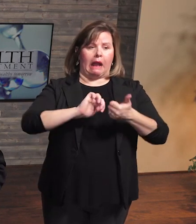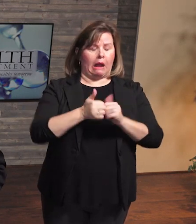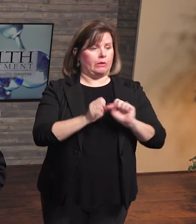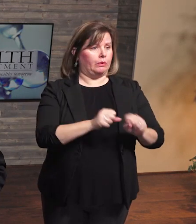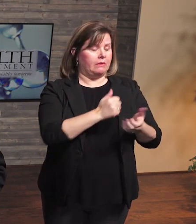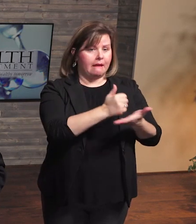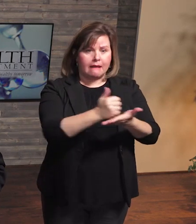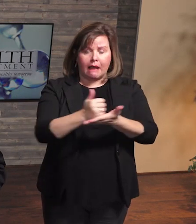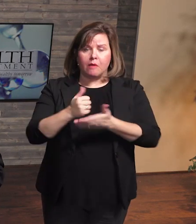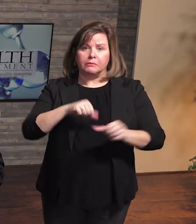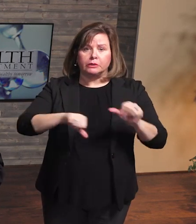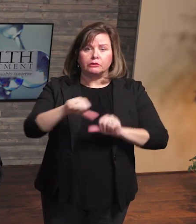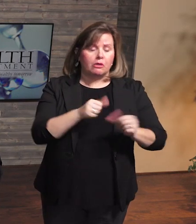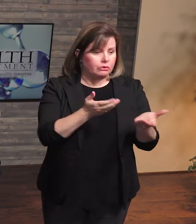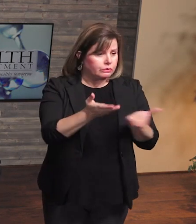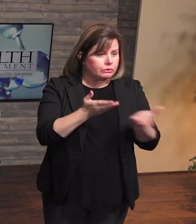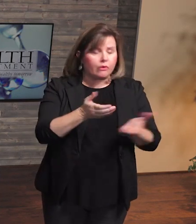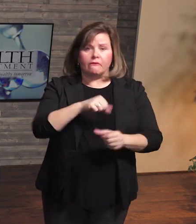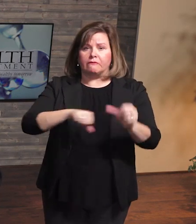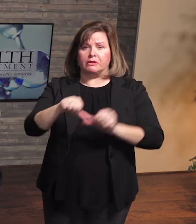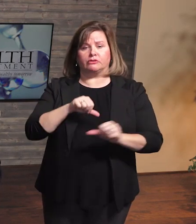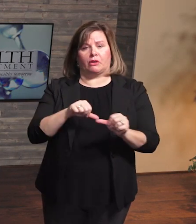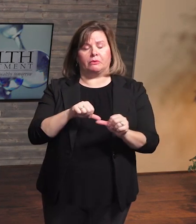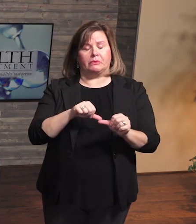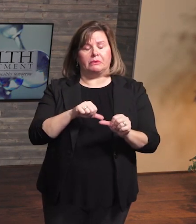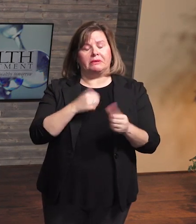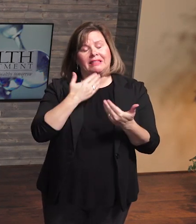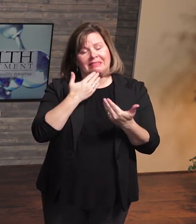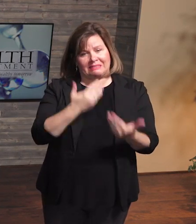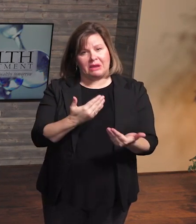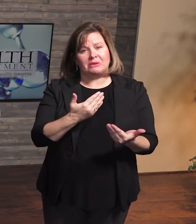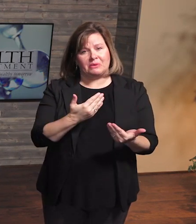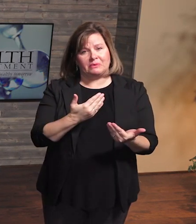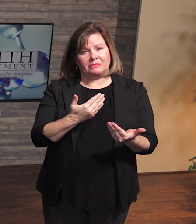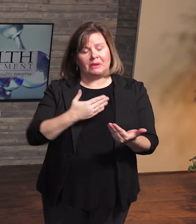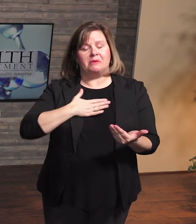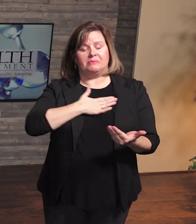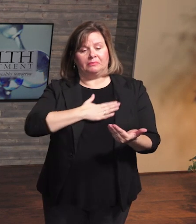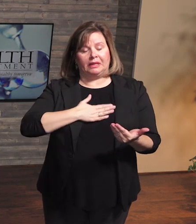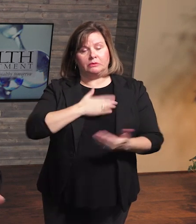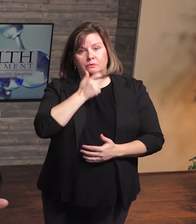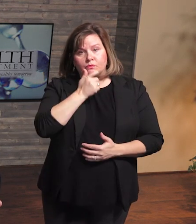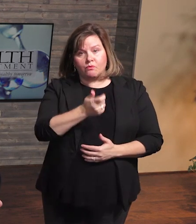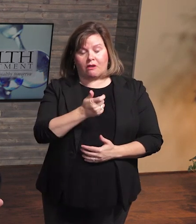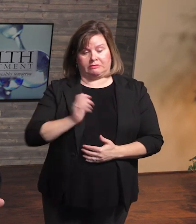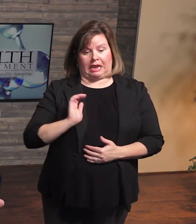during this time of crisis as well. Thank you, and please tune in